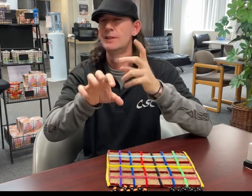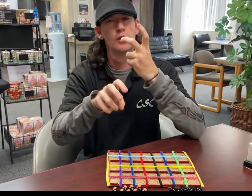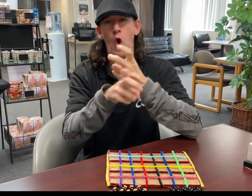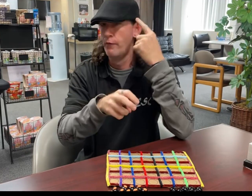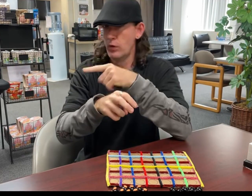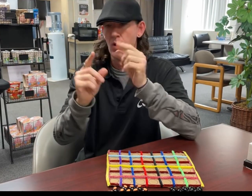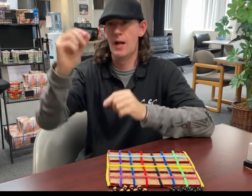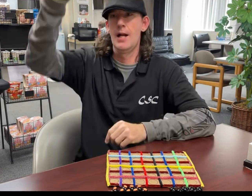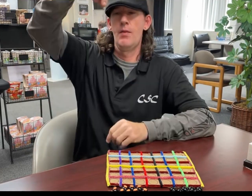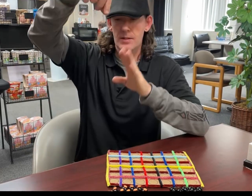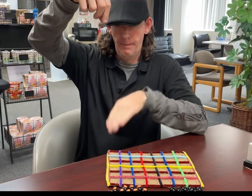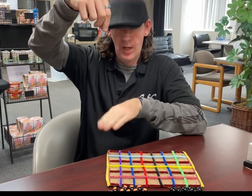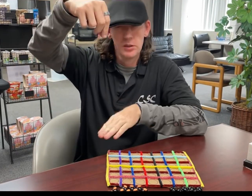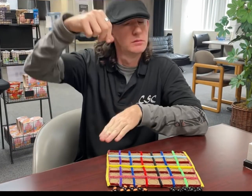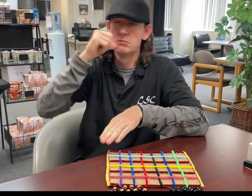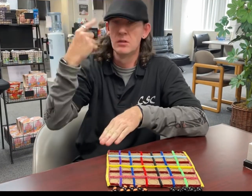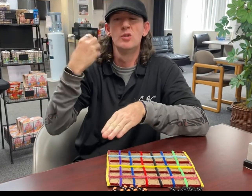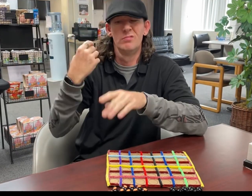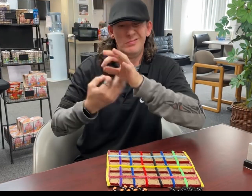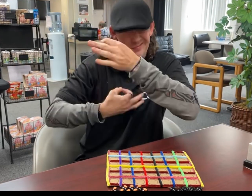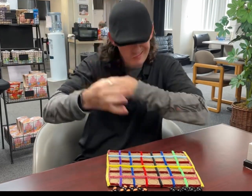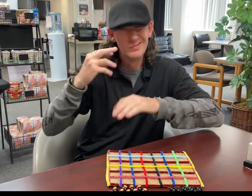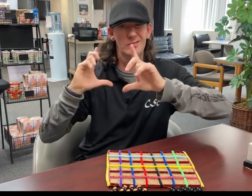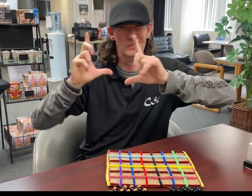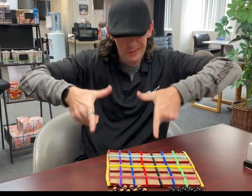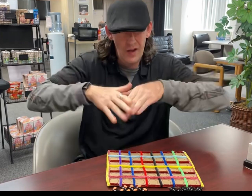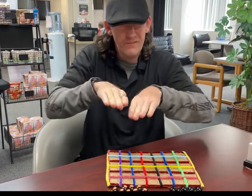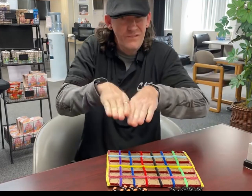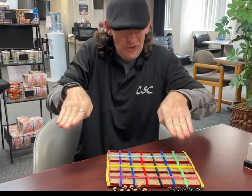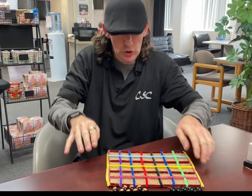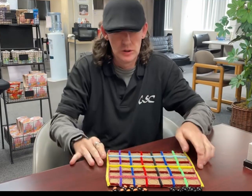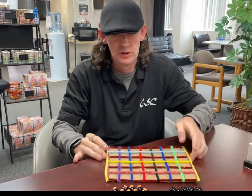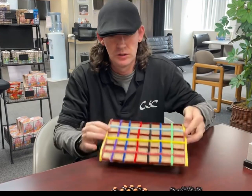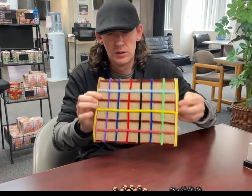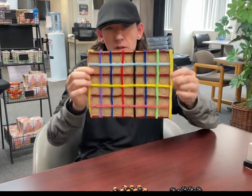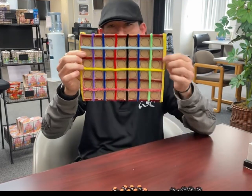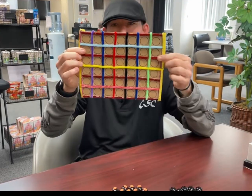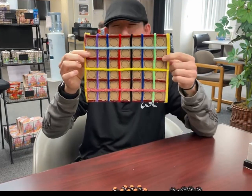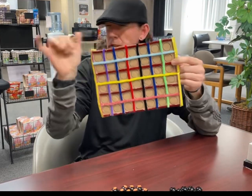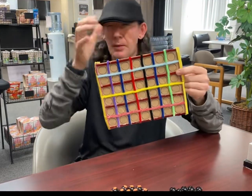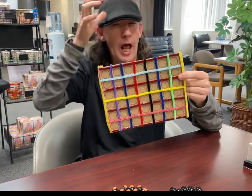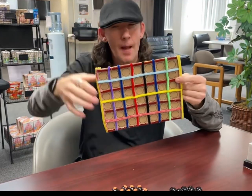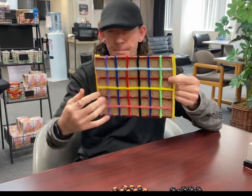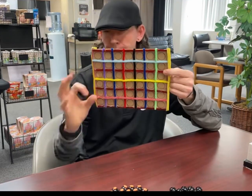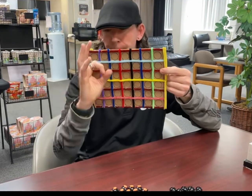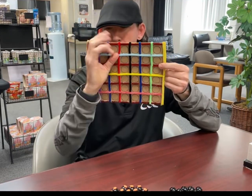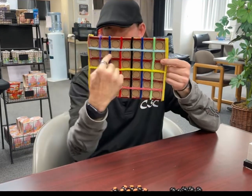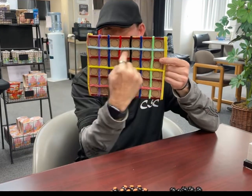fingers through the holes, and it's just very confusing. And to picture that. So by putting it flat, it's with the